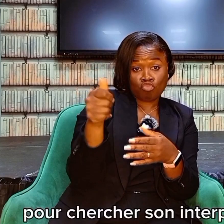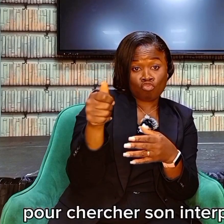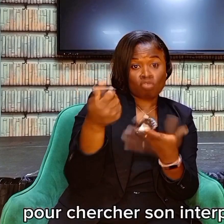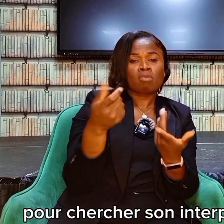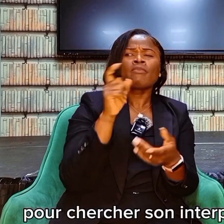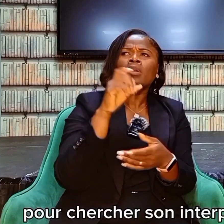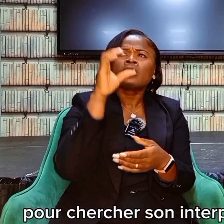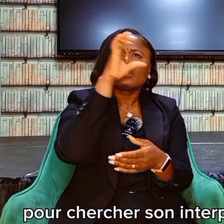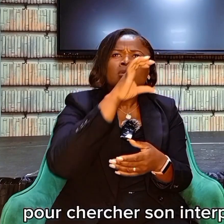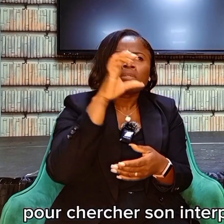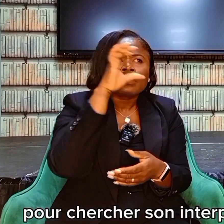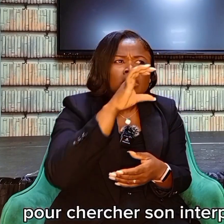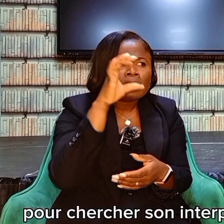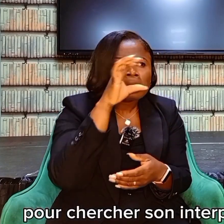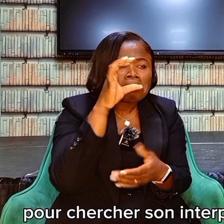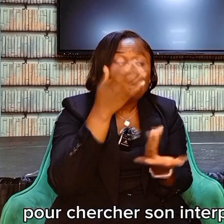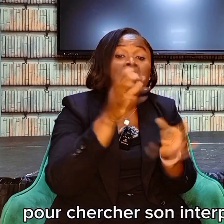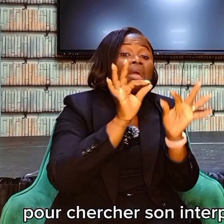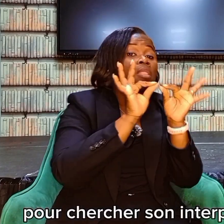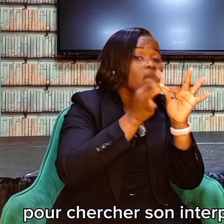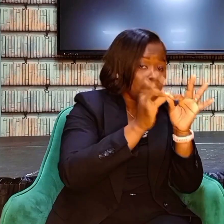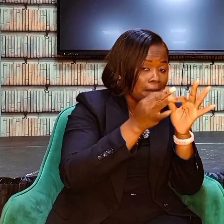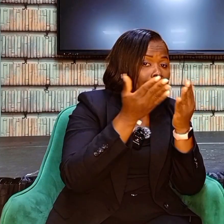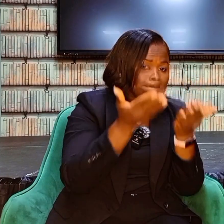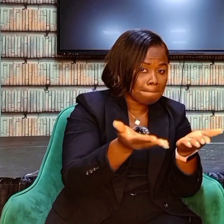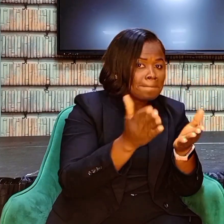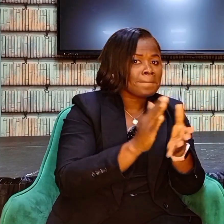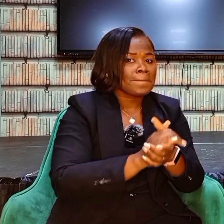to look for his or her sign language interpreter.